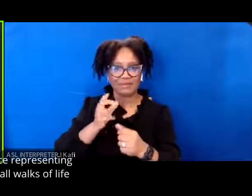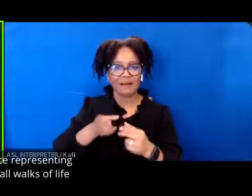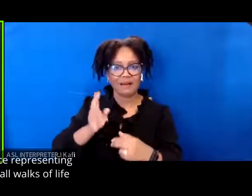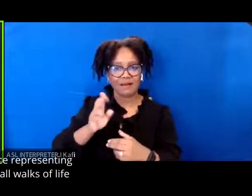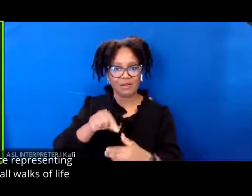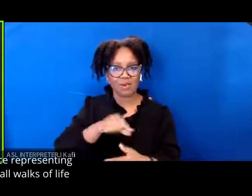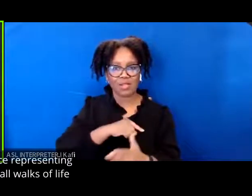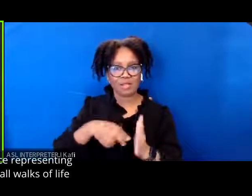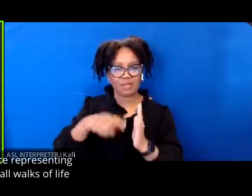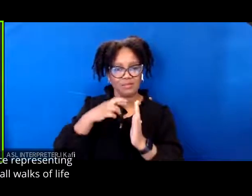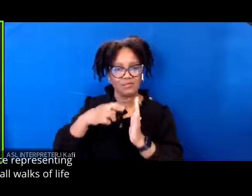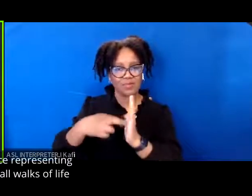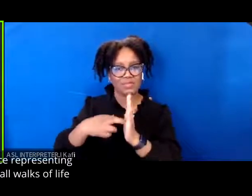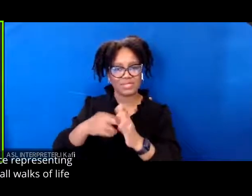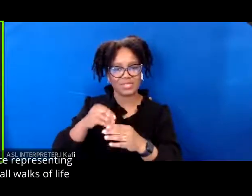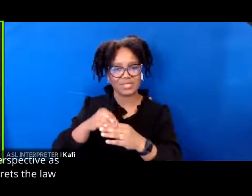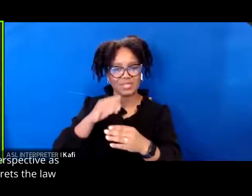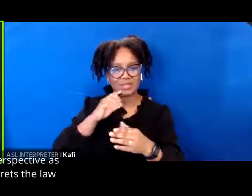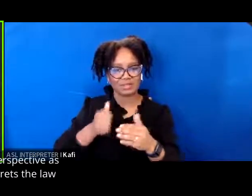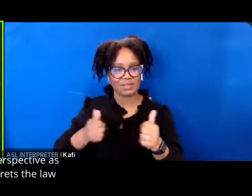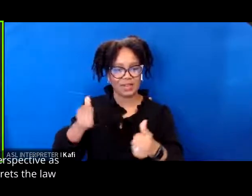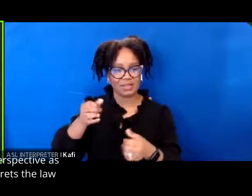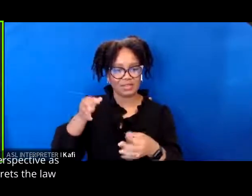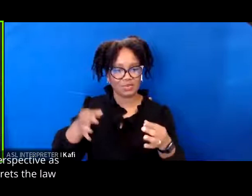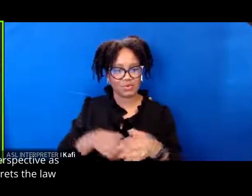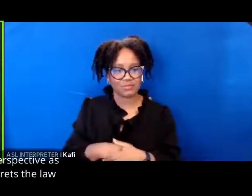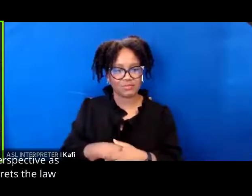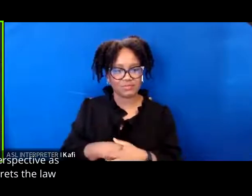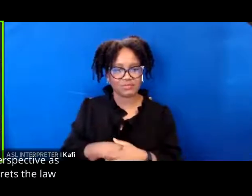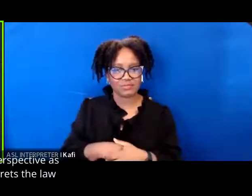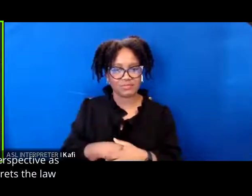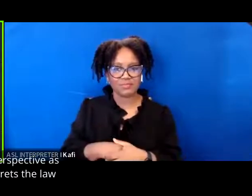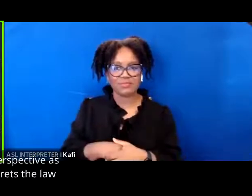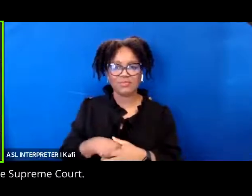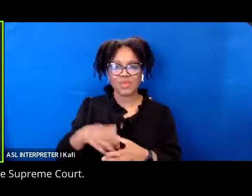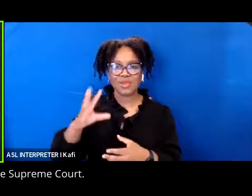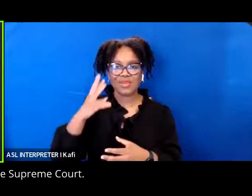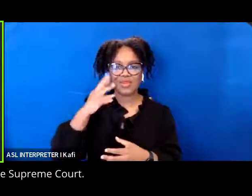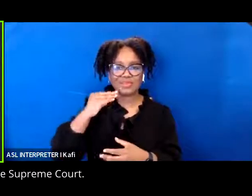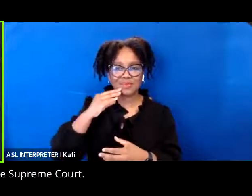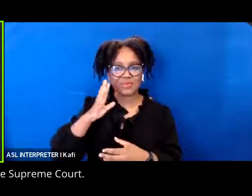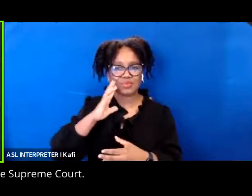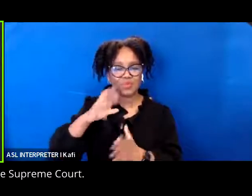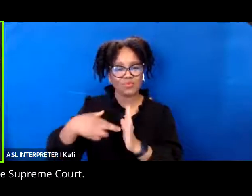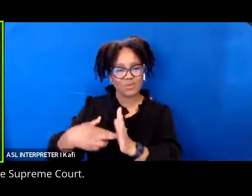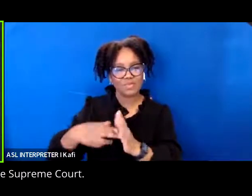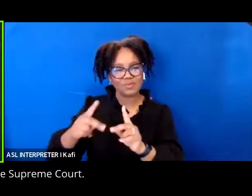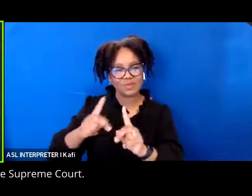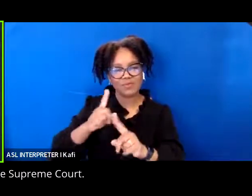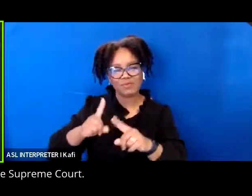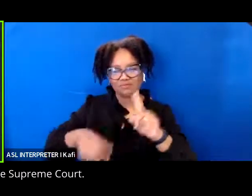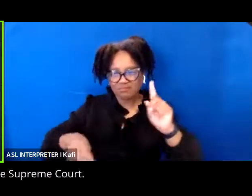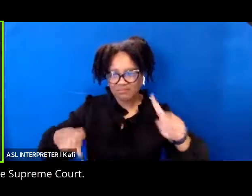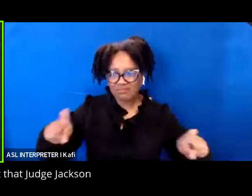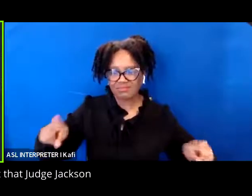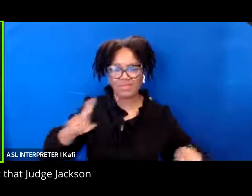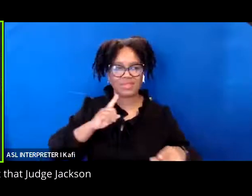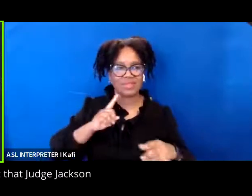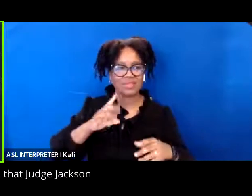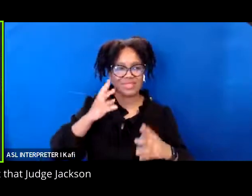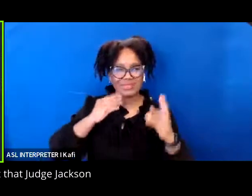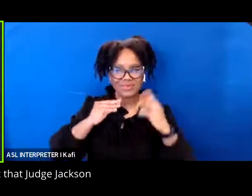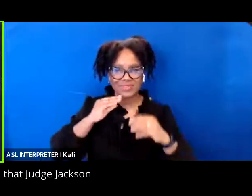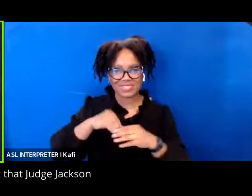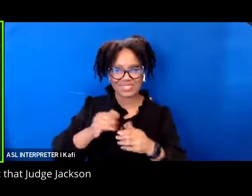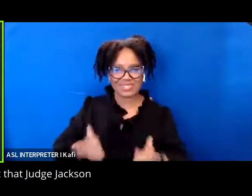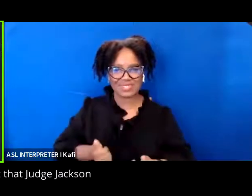representing people from all walks of life will lend perspective as she interprets the law as a justice at the supreme court there is no